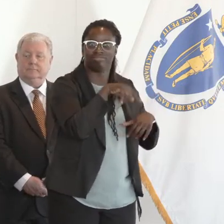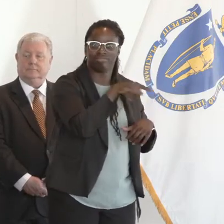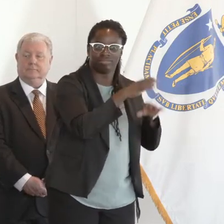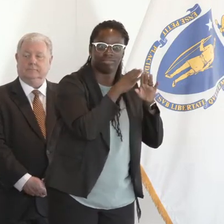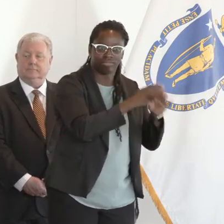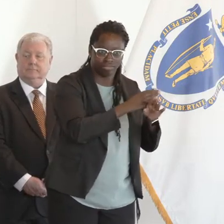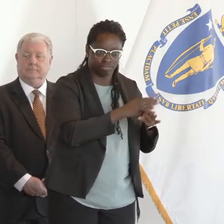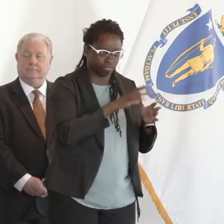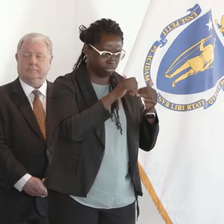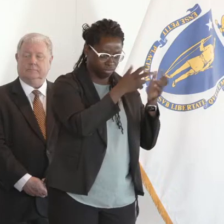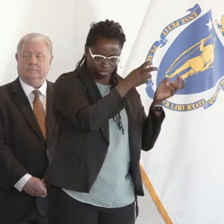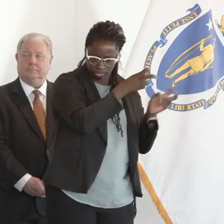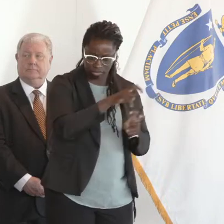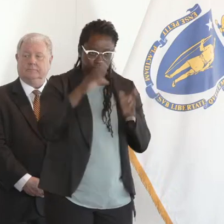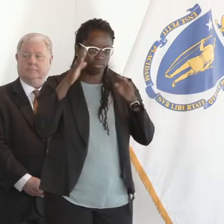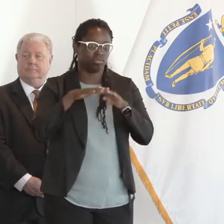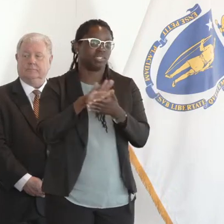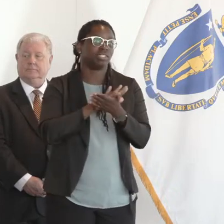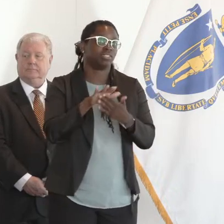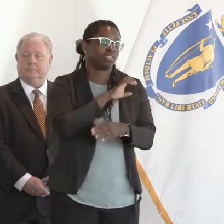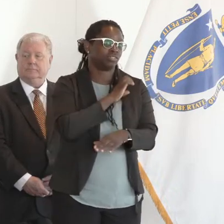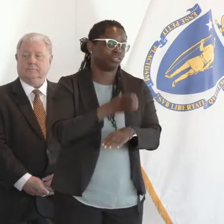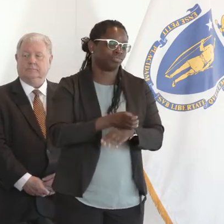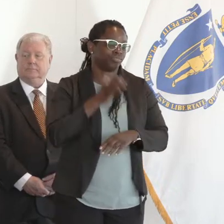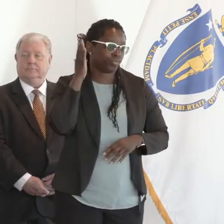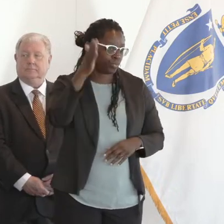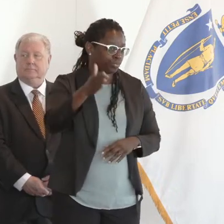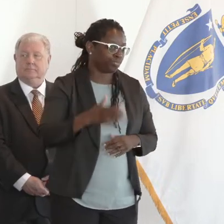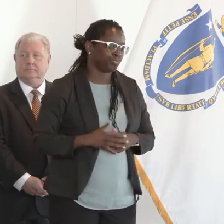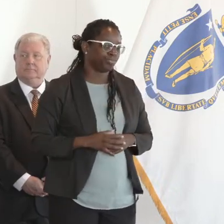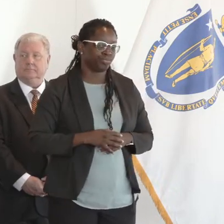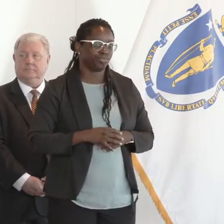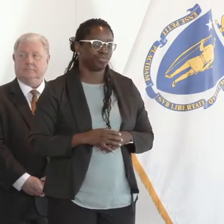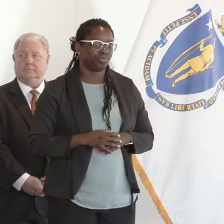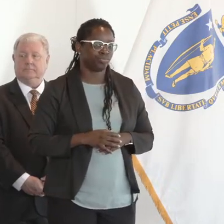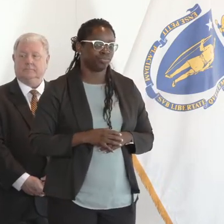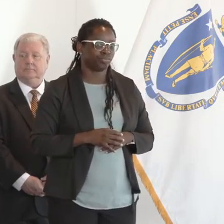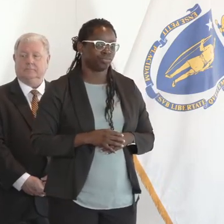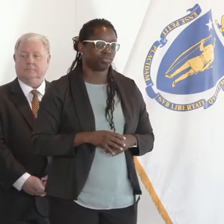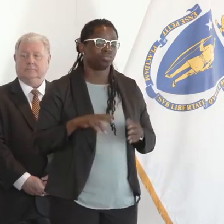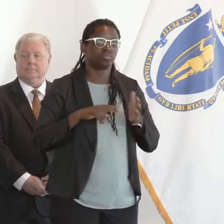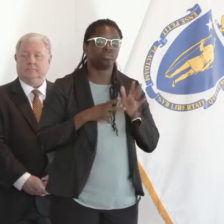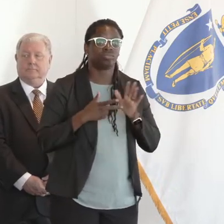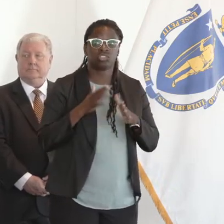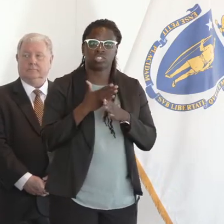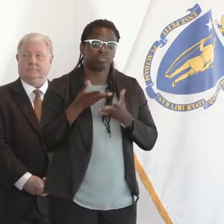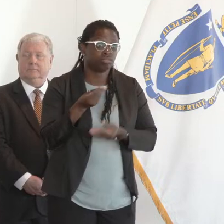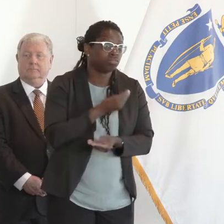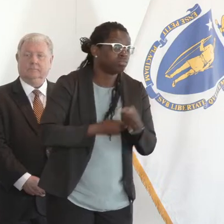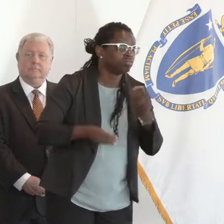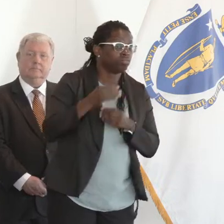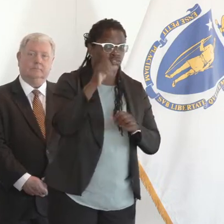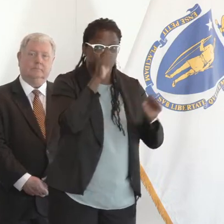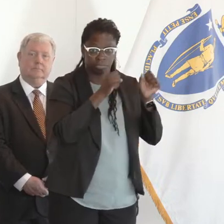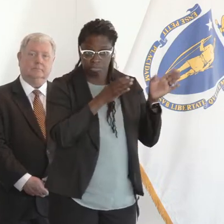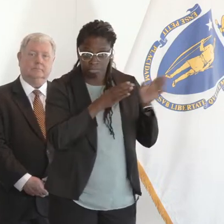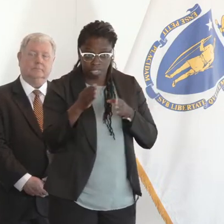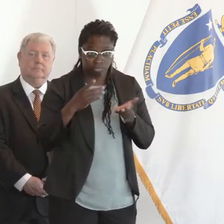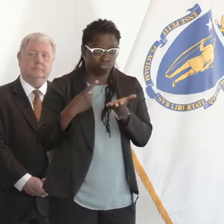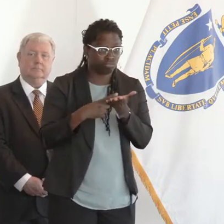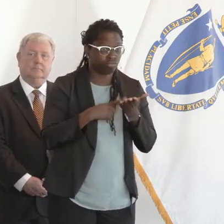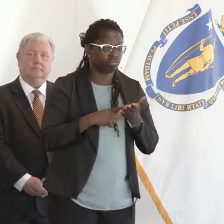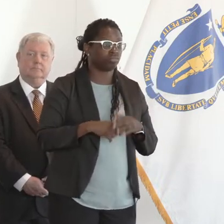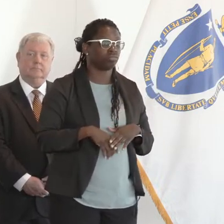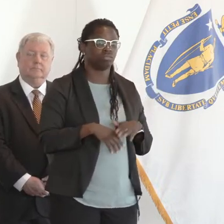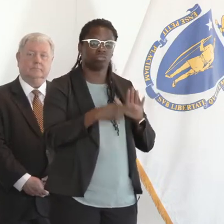future. That could mean shared infrastructure planning or policy and regulatory alignment to diversify our